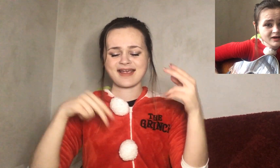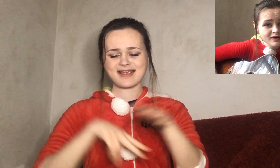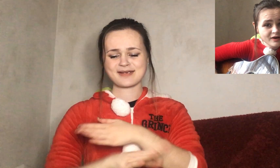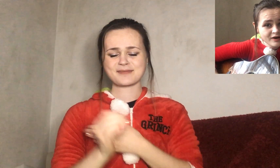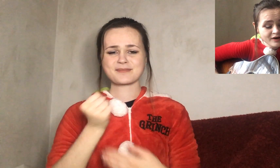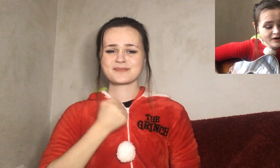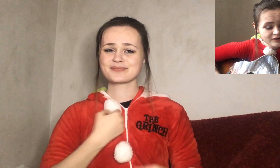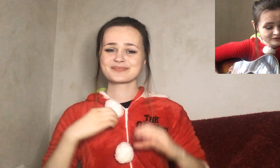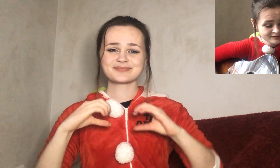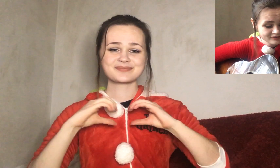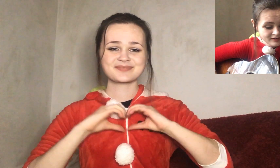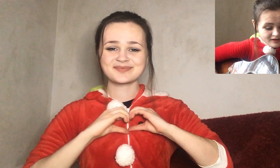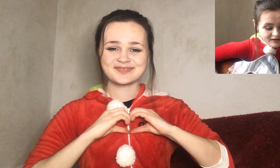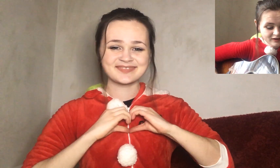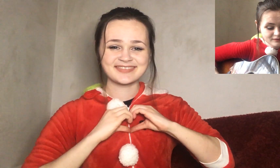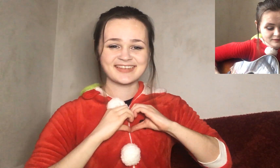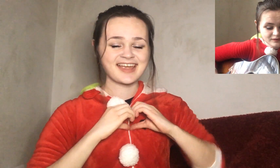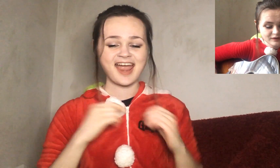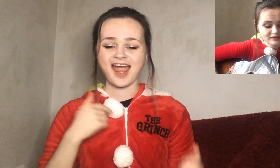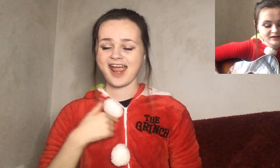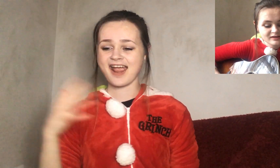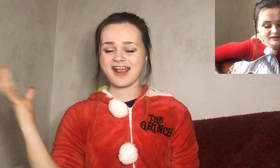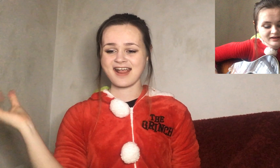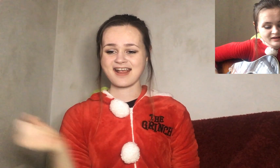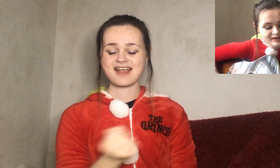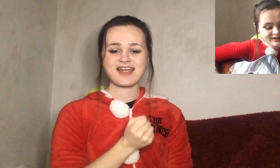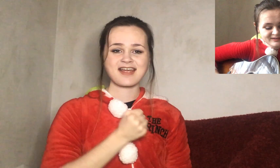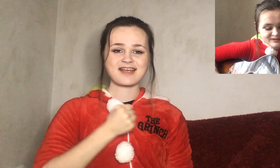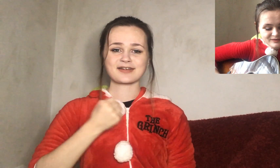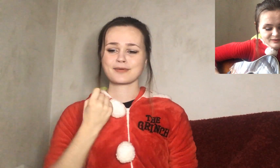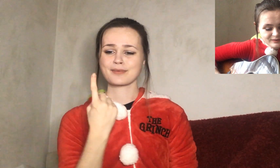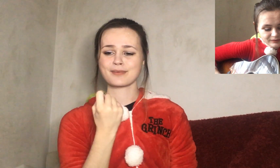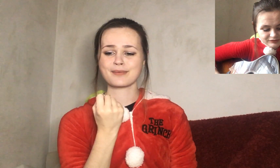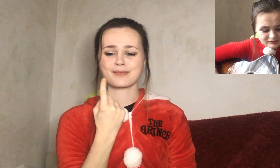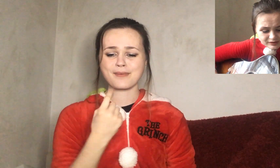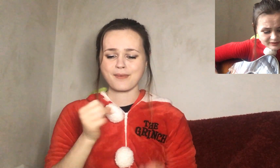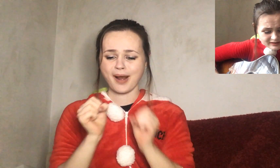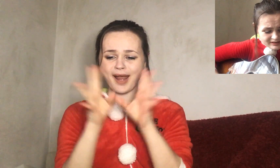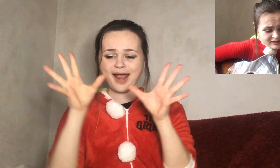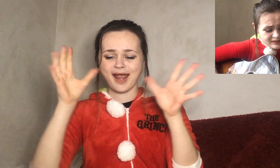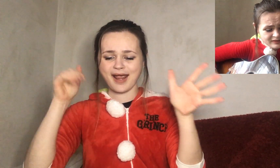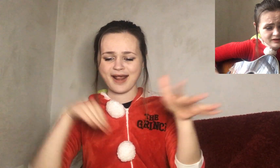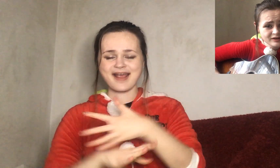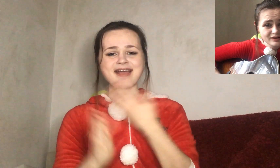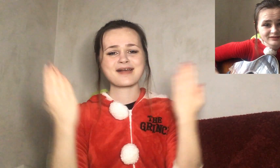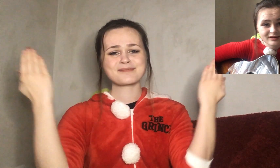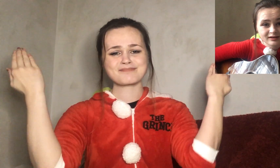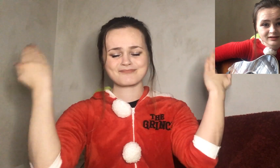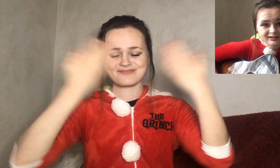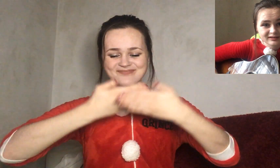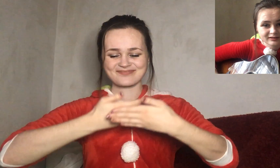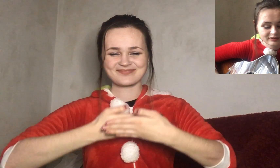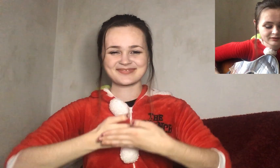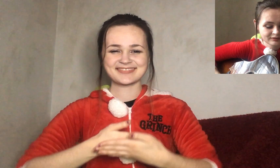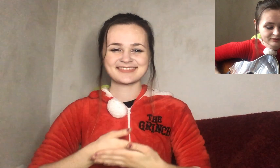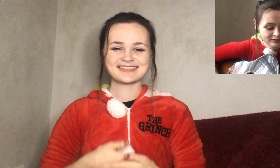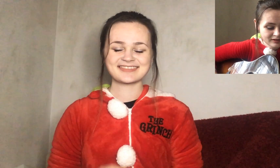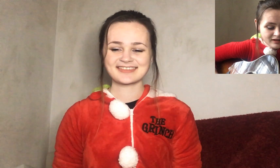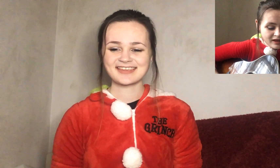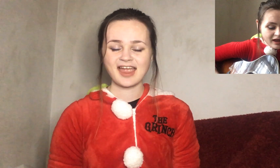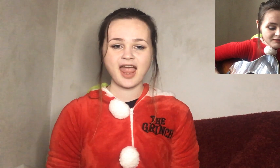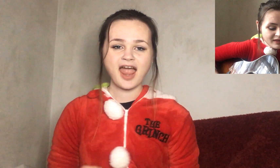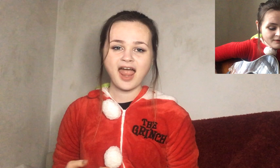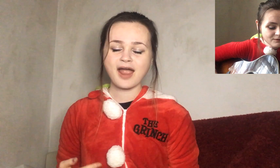my heart. I've got the candles glowing in the